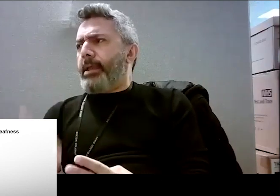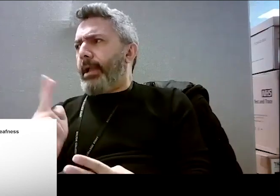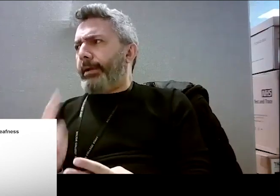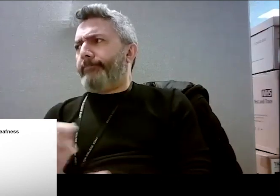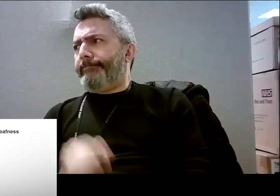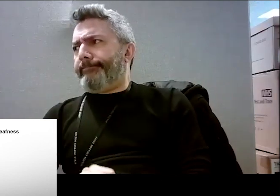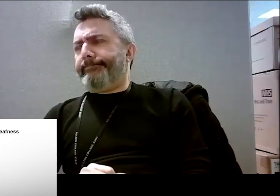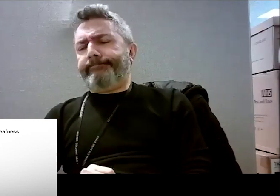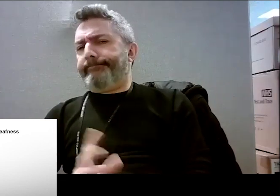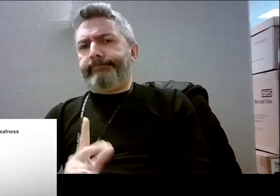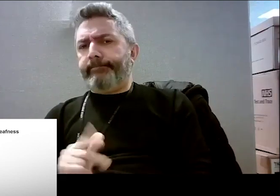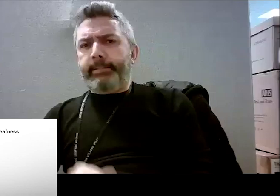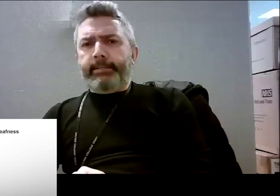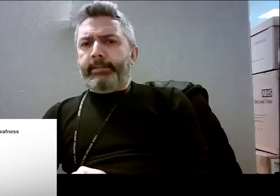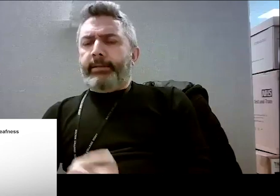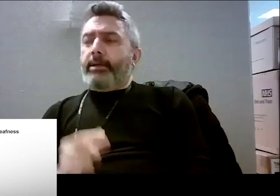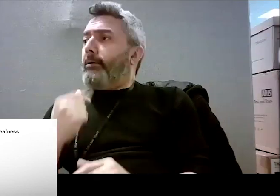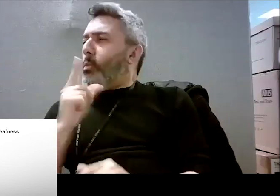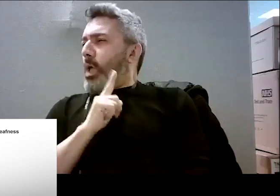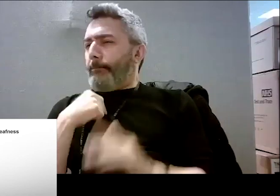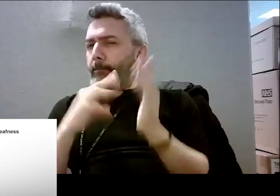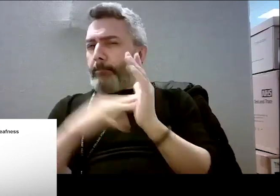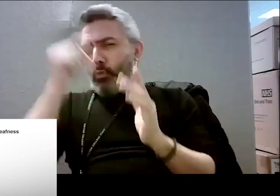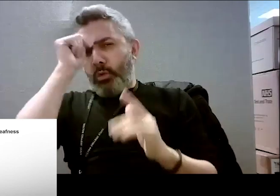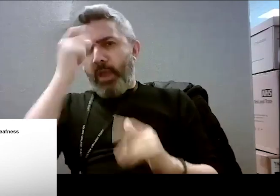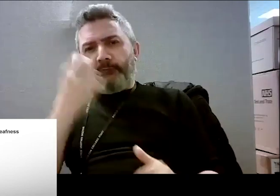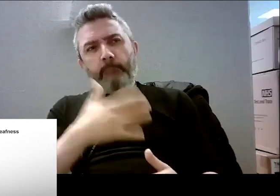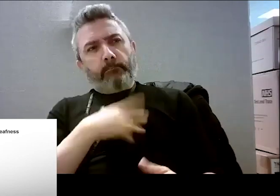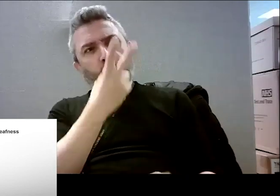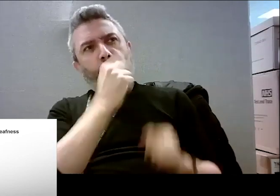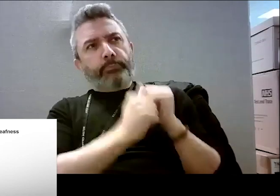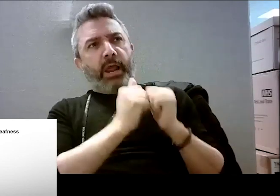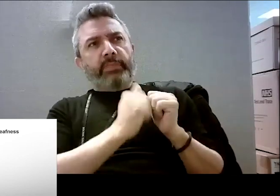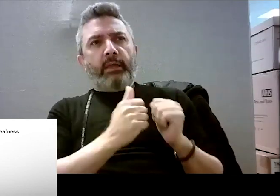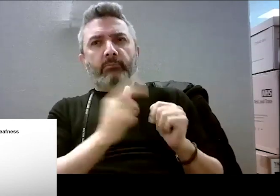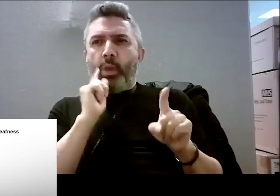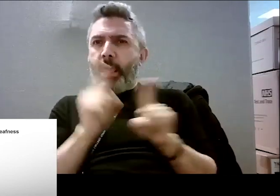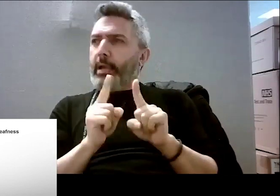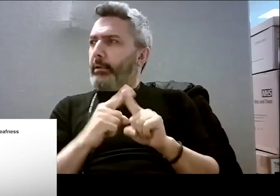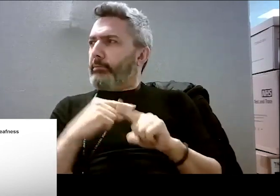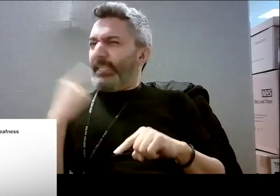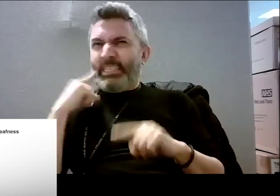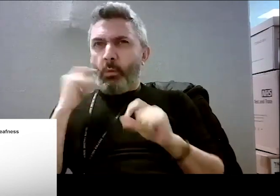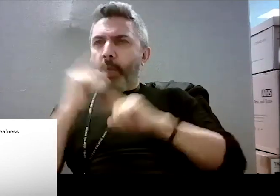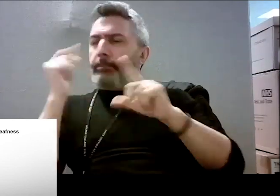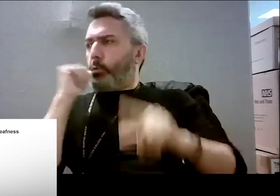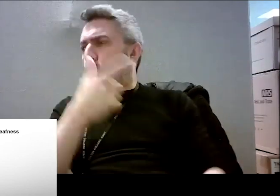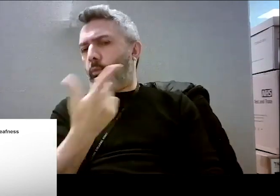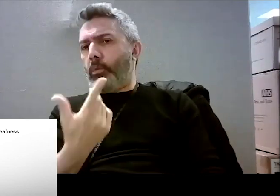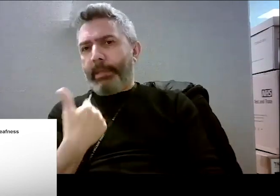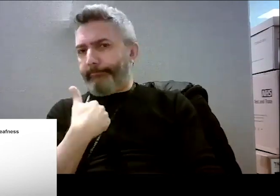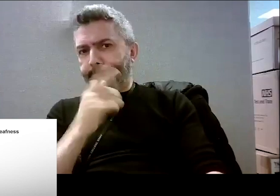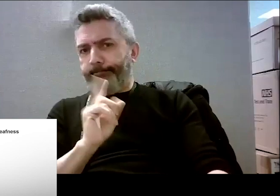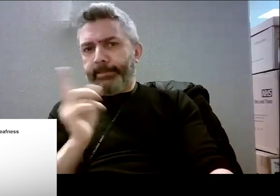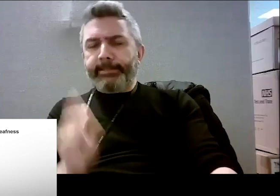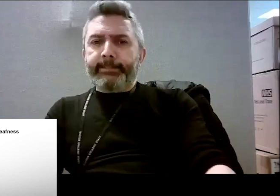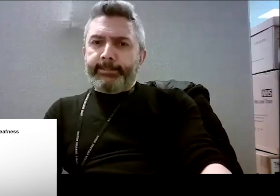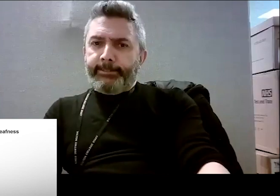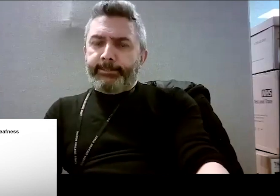it happened a few times, similar things. Mum wasn't very, very happy because my mum obviously had the